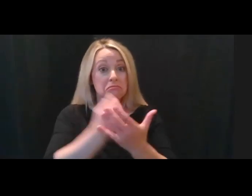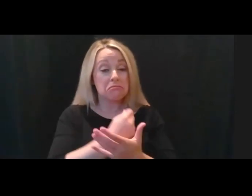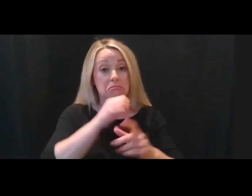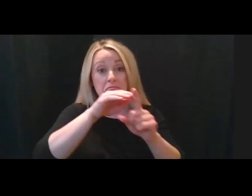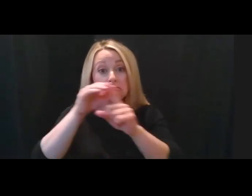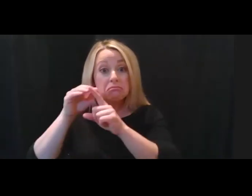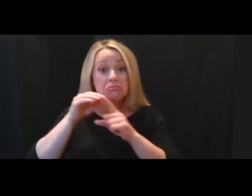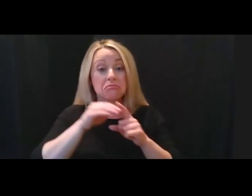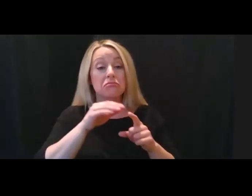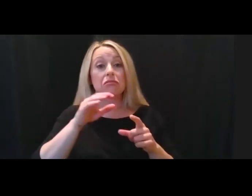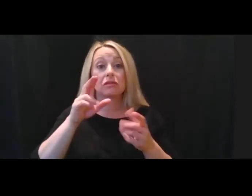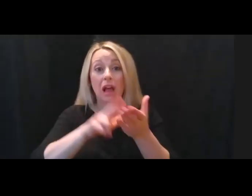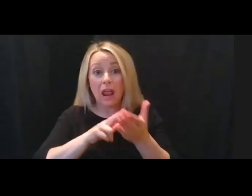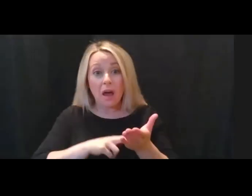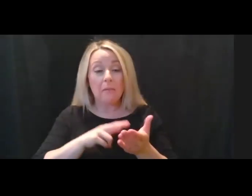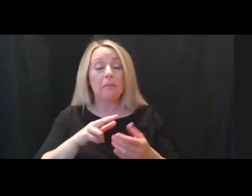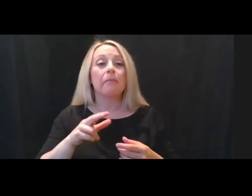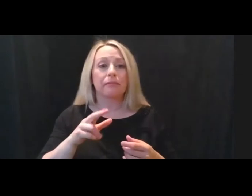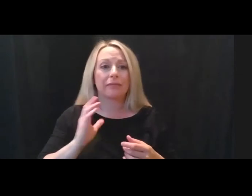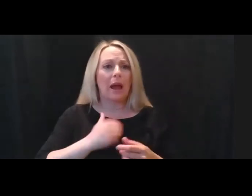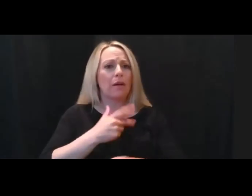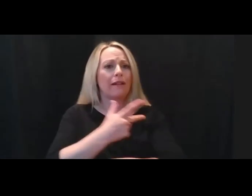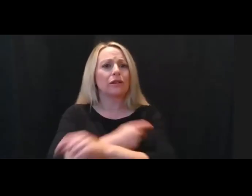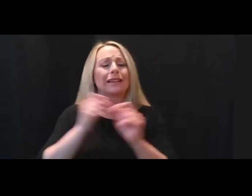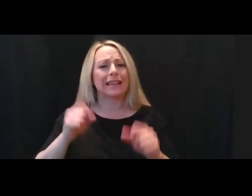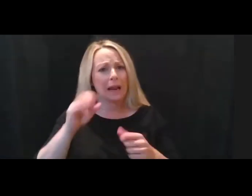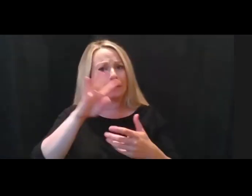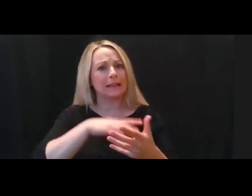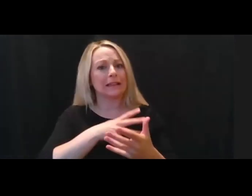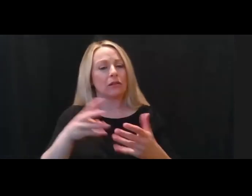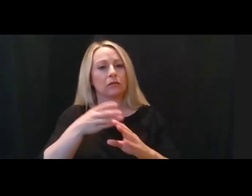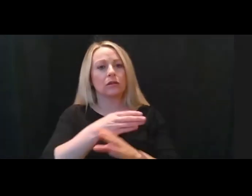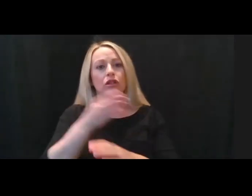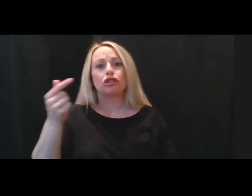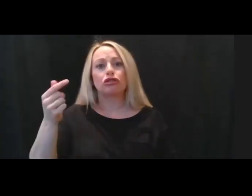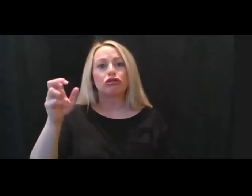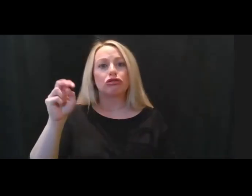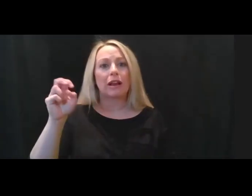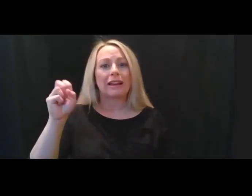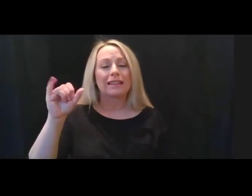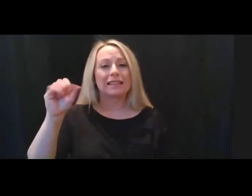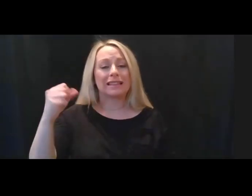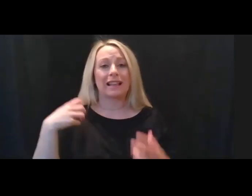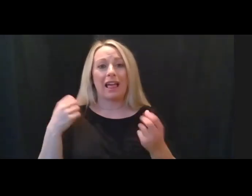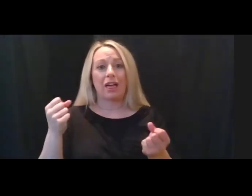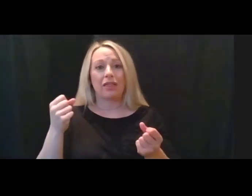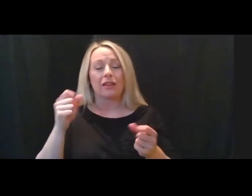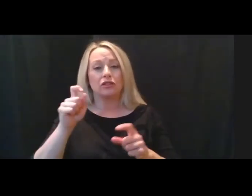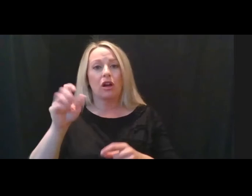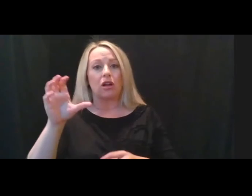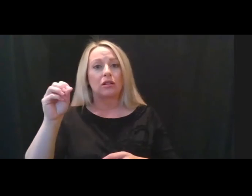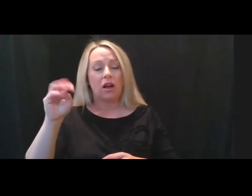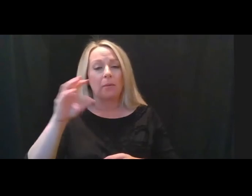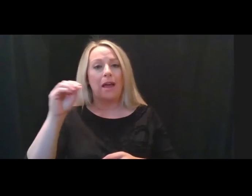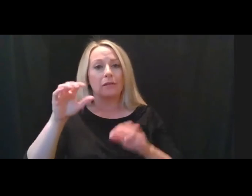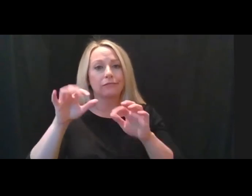out, sign up. Our vaccinations can be scheduled at genesishealth.com by going to the My Genesis patient portal. There